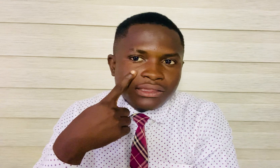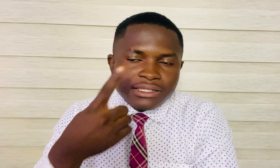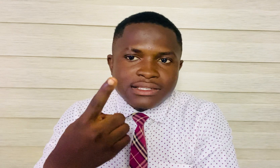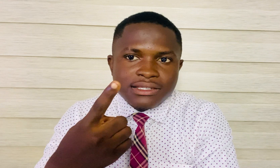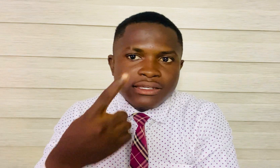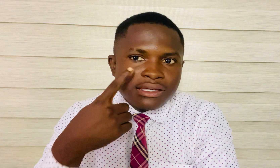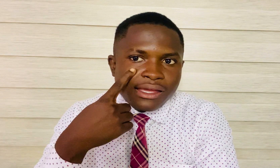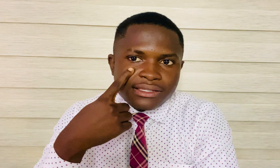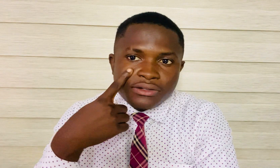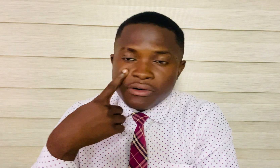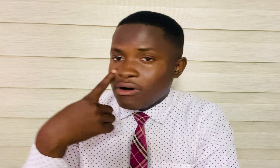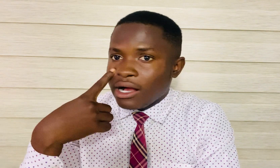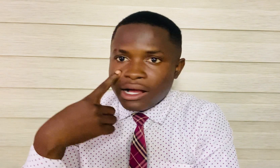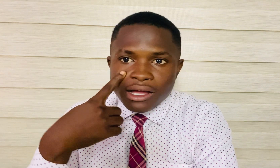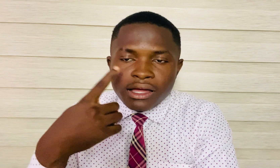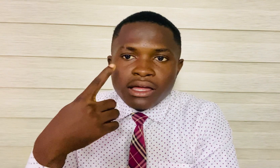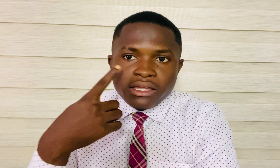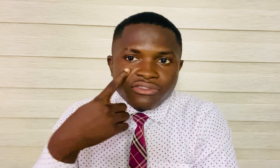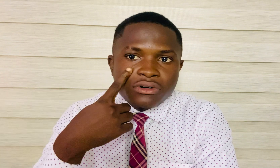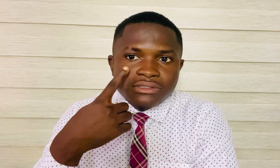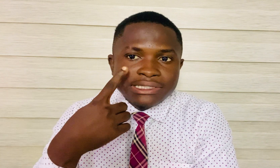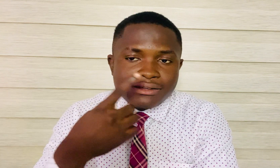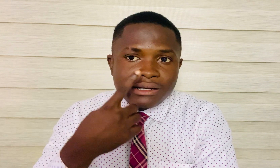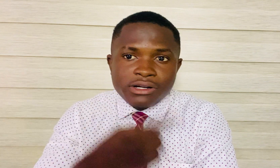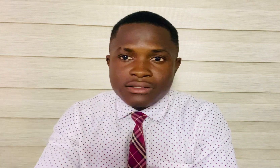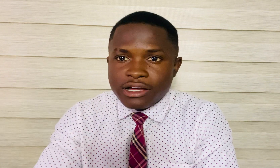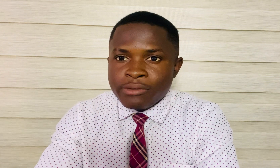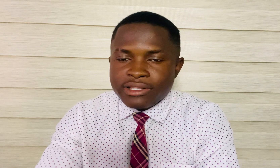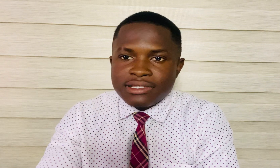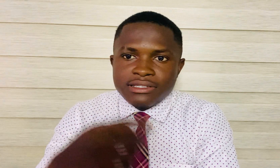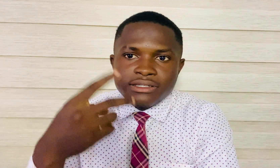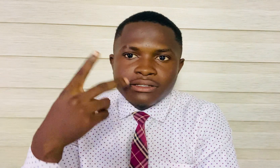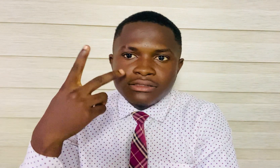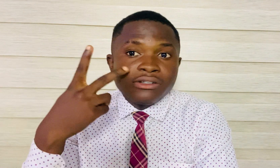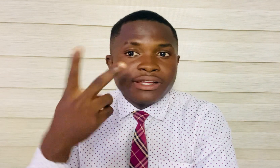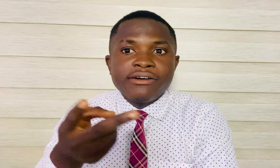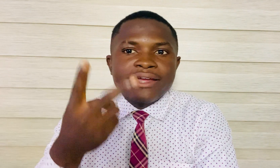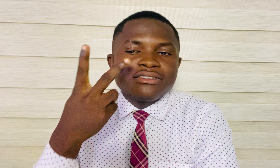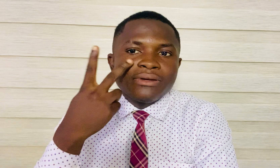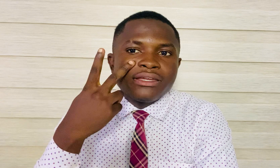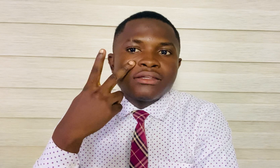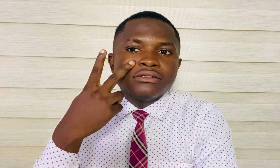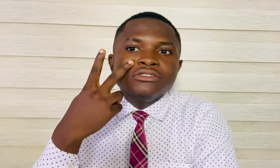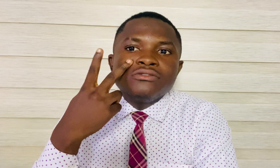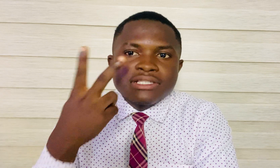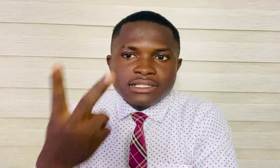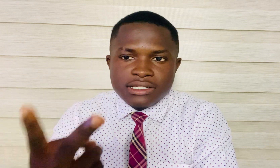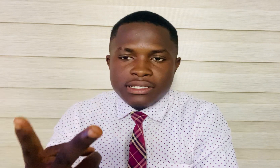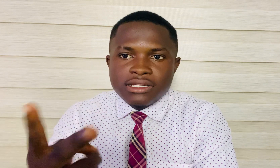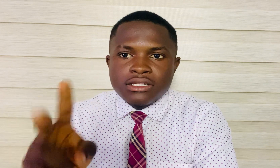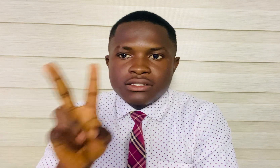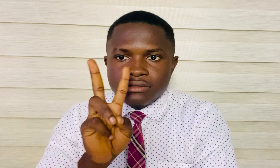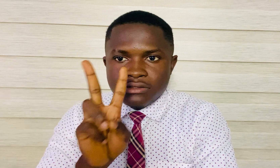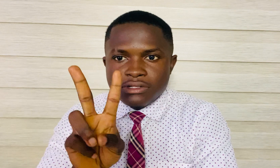This see is wrong. If you want to tell somebody to come and see, do it the right way. Do see. So do